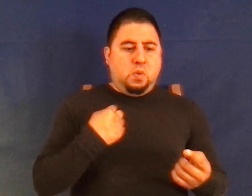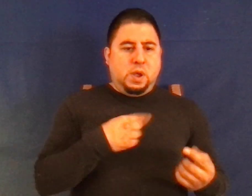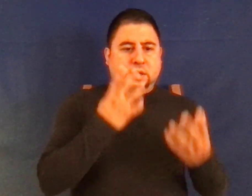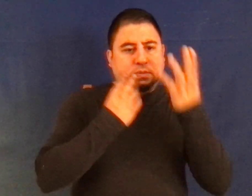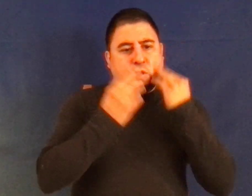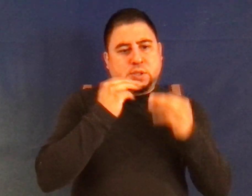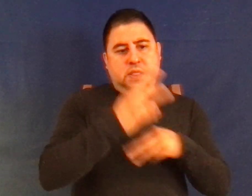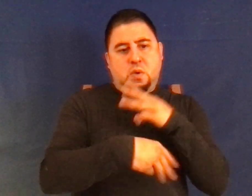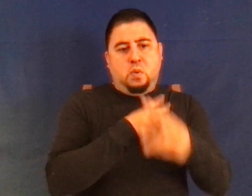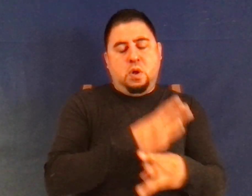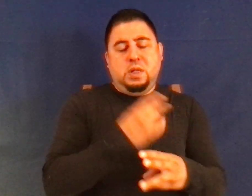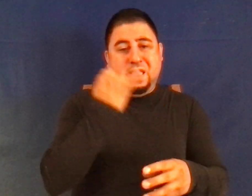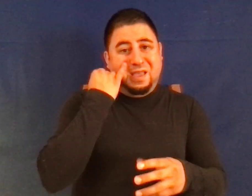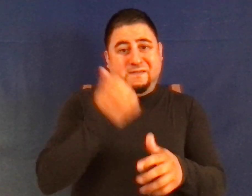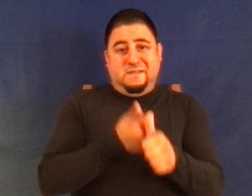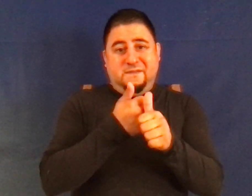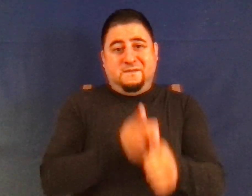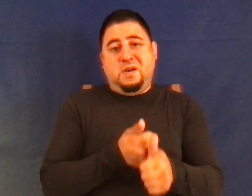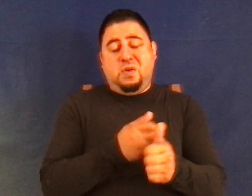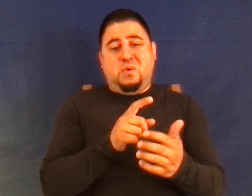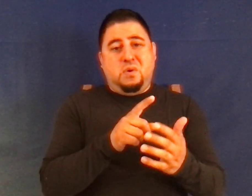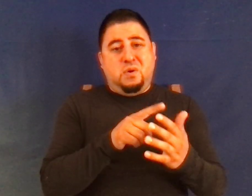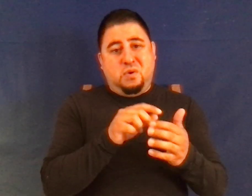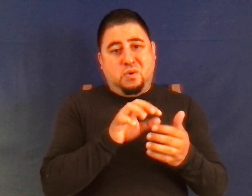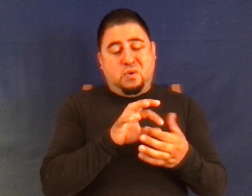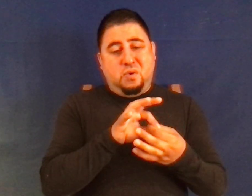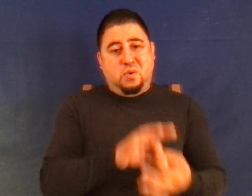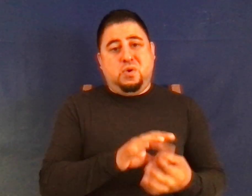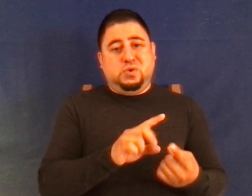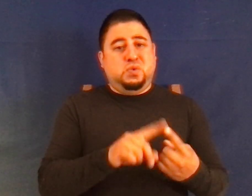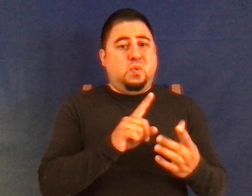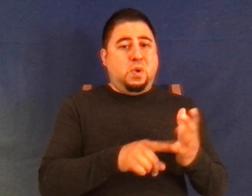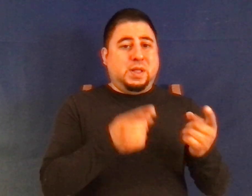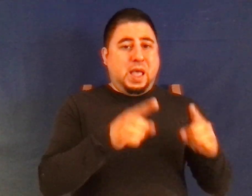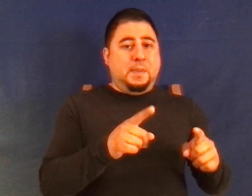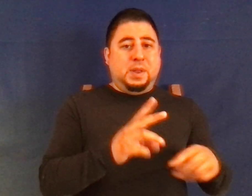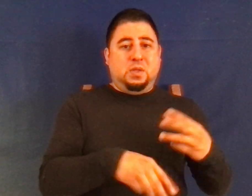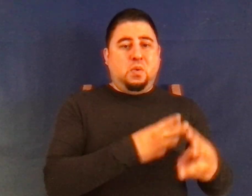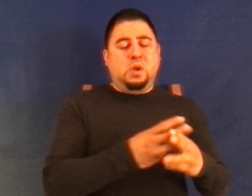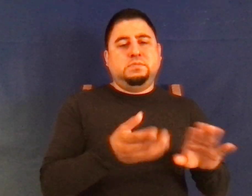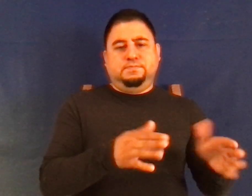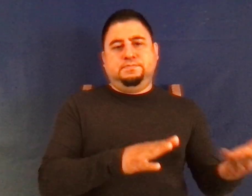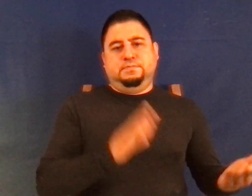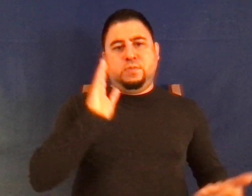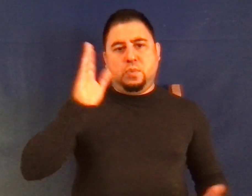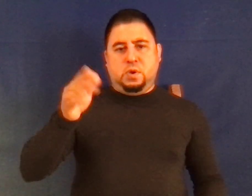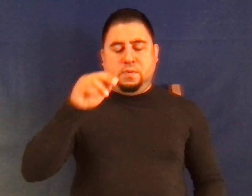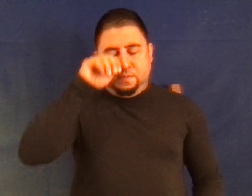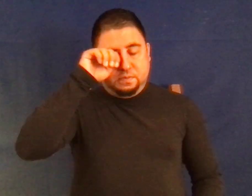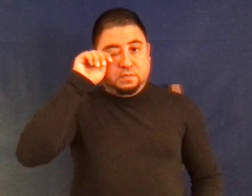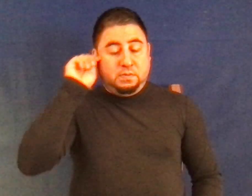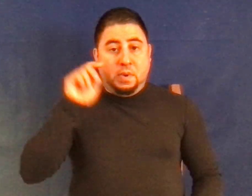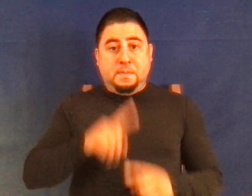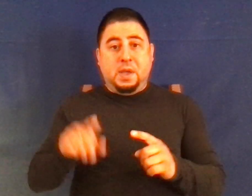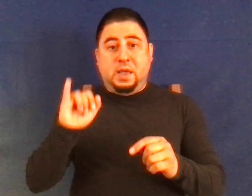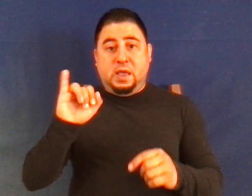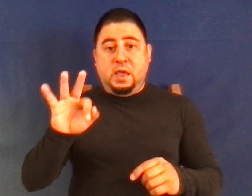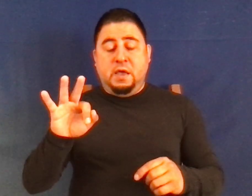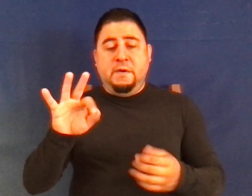For if you live according to the flesh, you will die. But if by the Spirit you